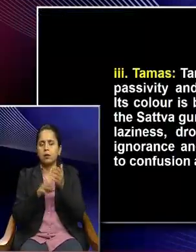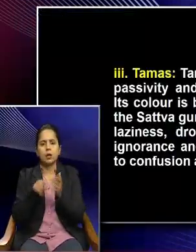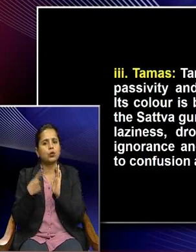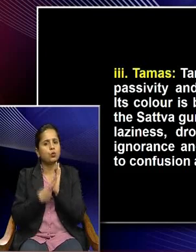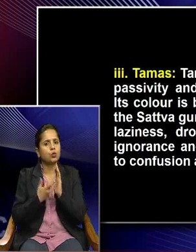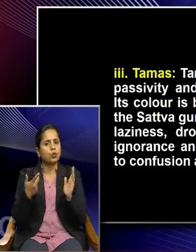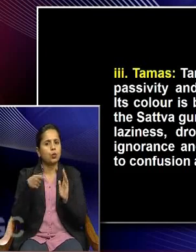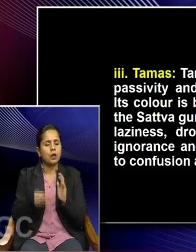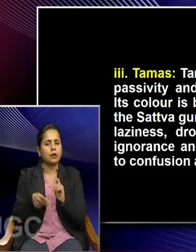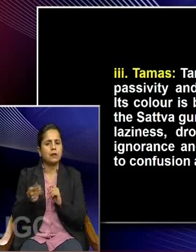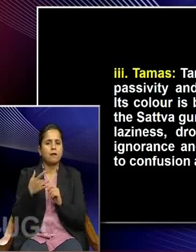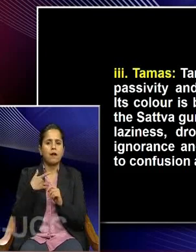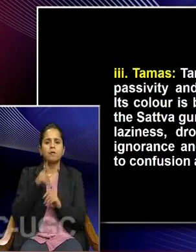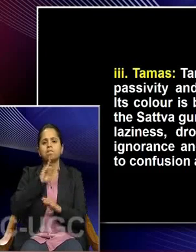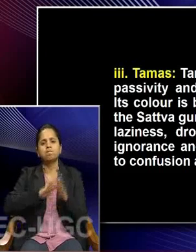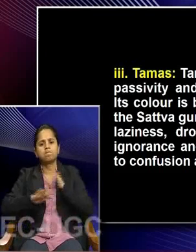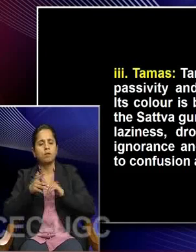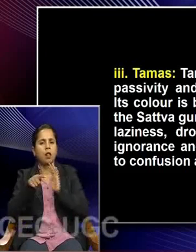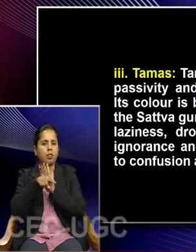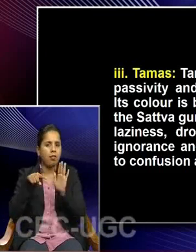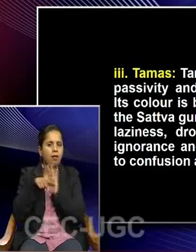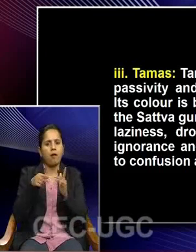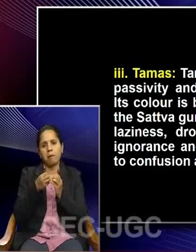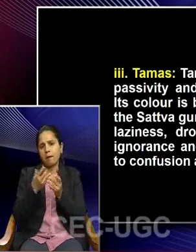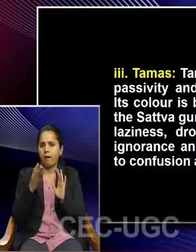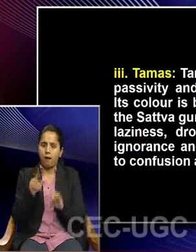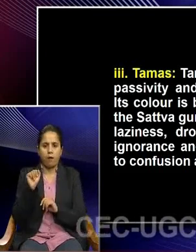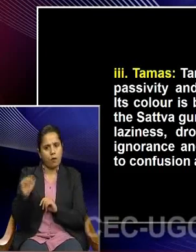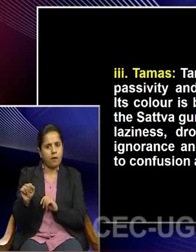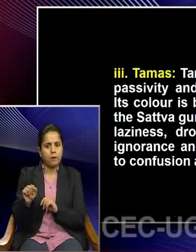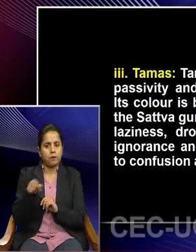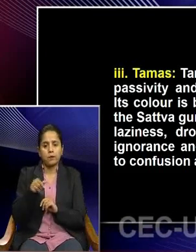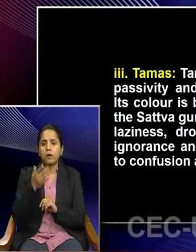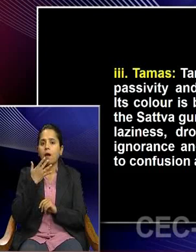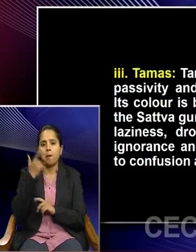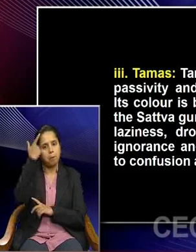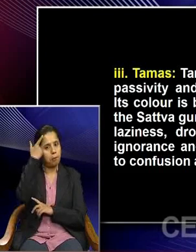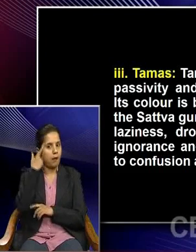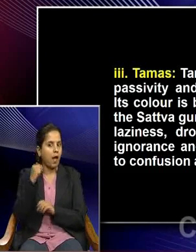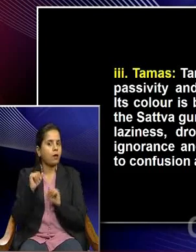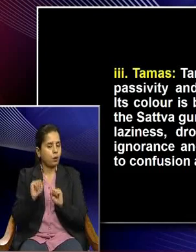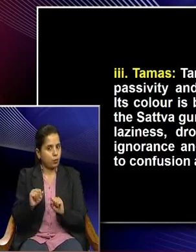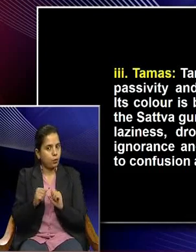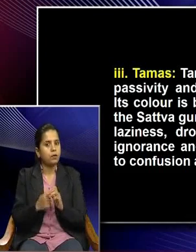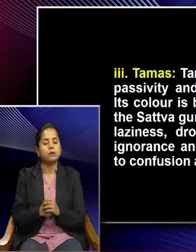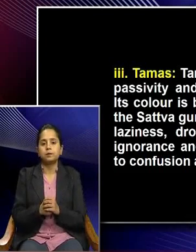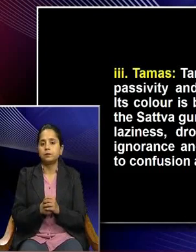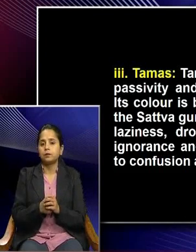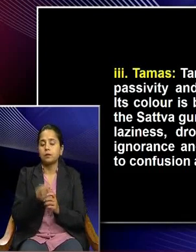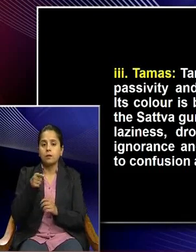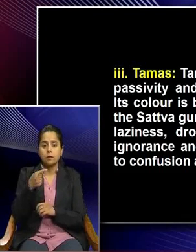of passivity and negativity in things. Its color is black. It